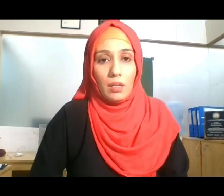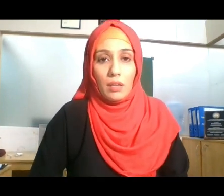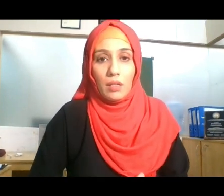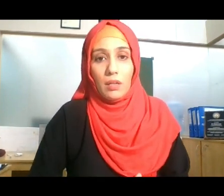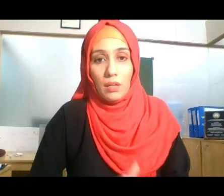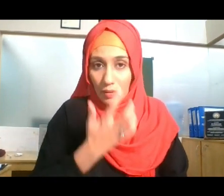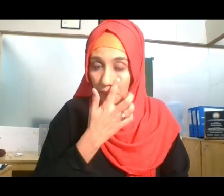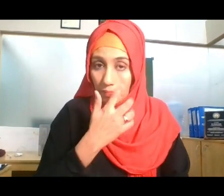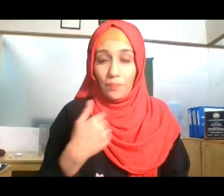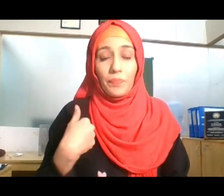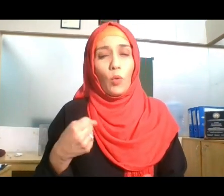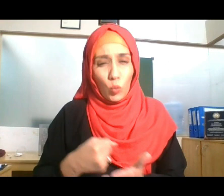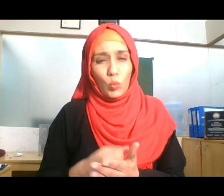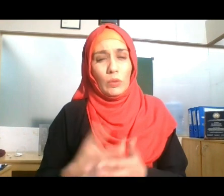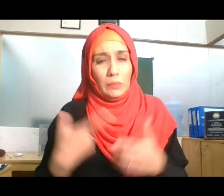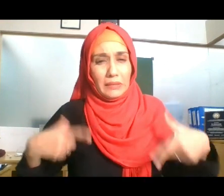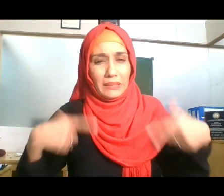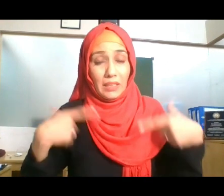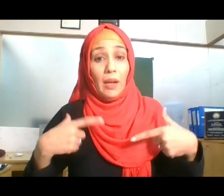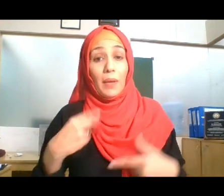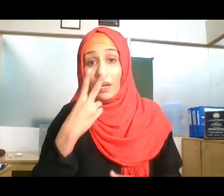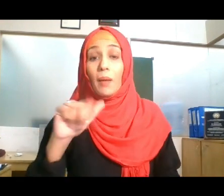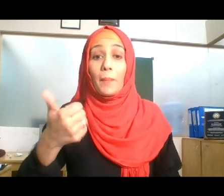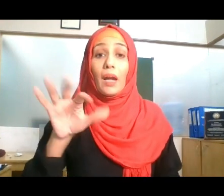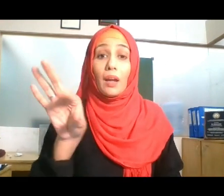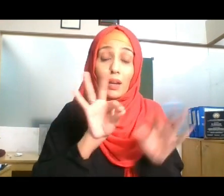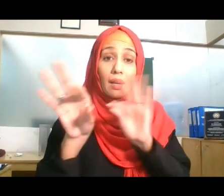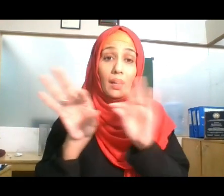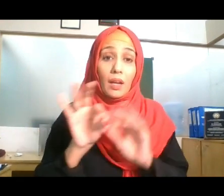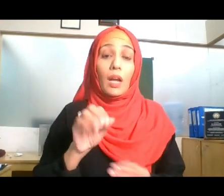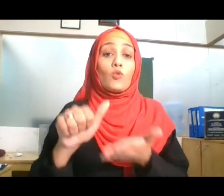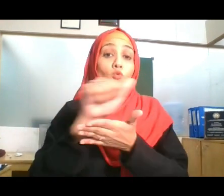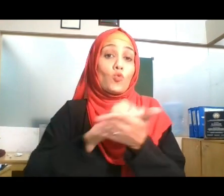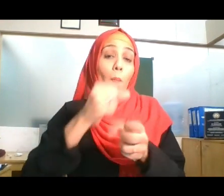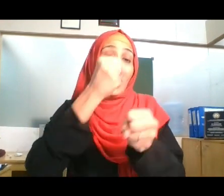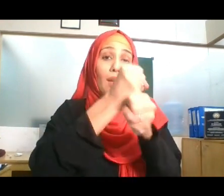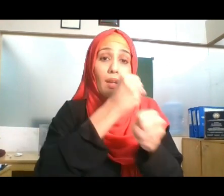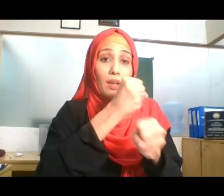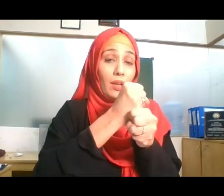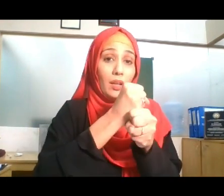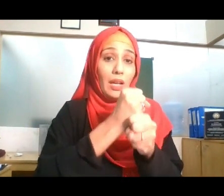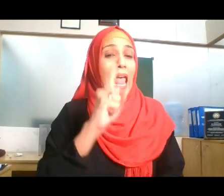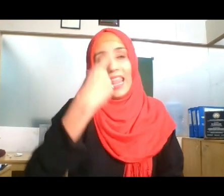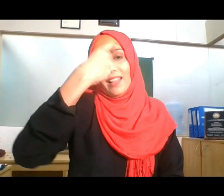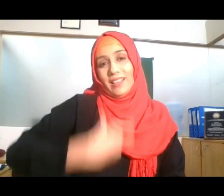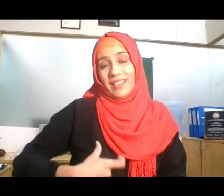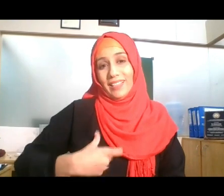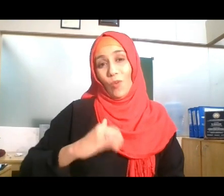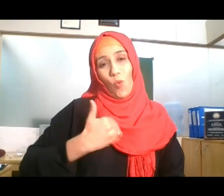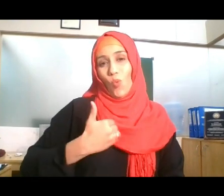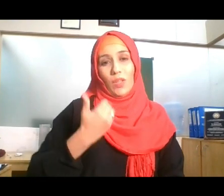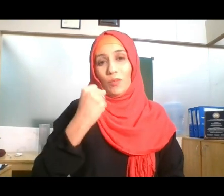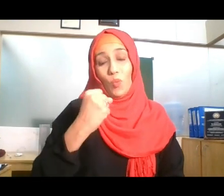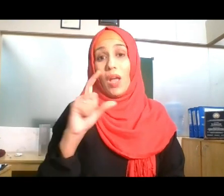we're struggling with, and we're trying to find means around it. But a provincial government cannot alone sort of carry out a